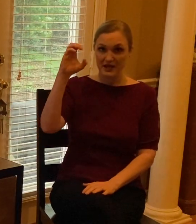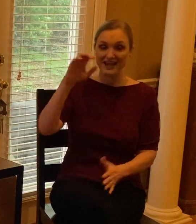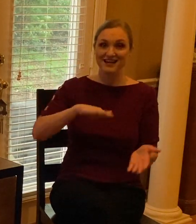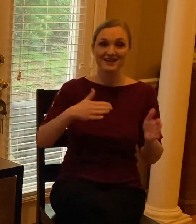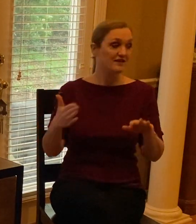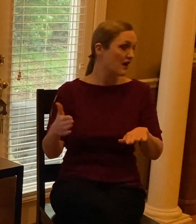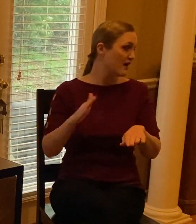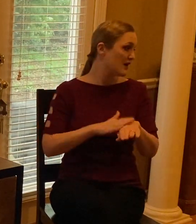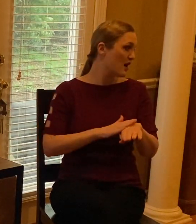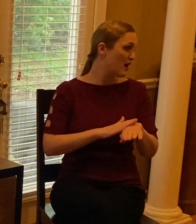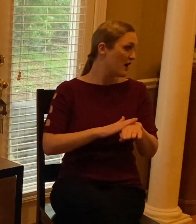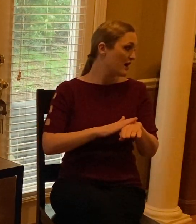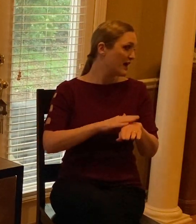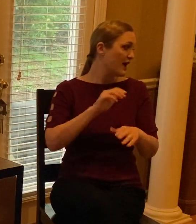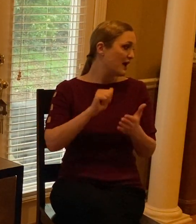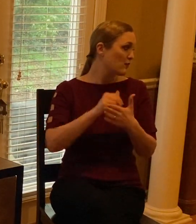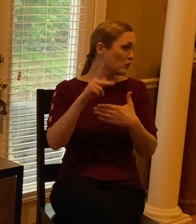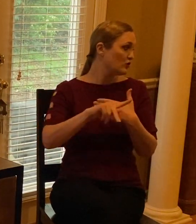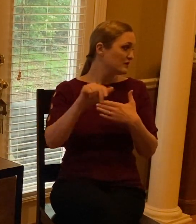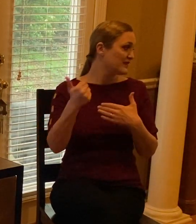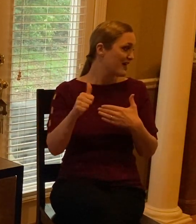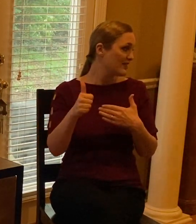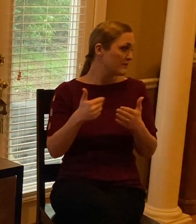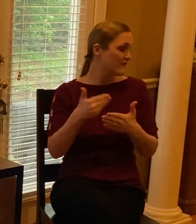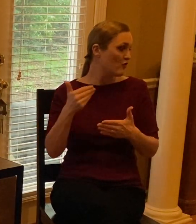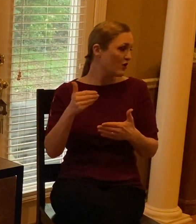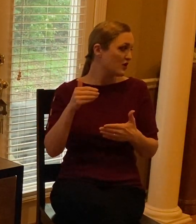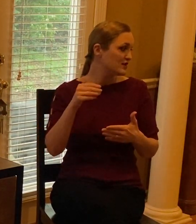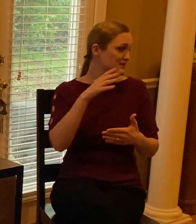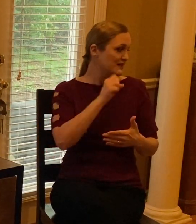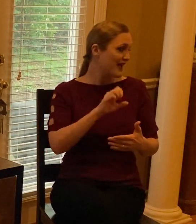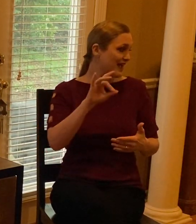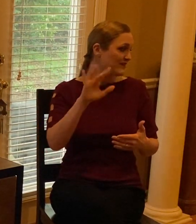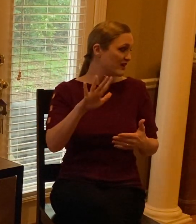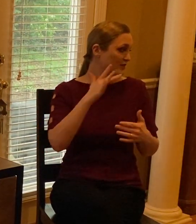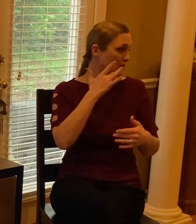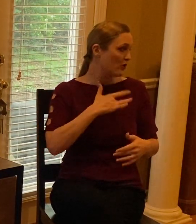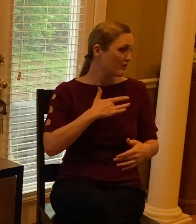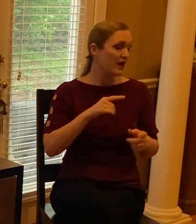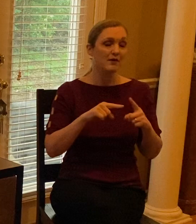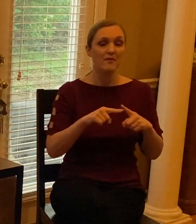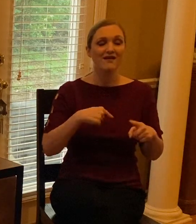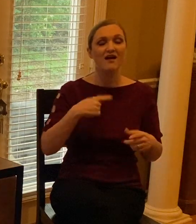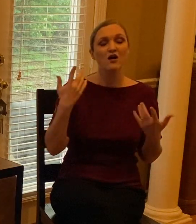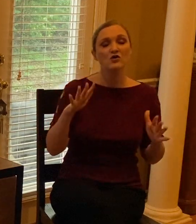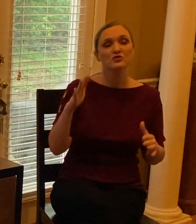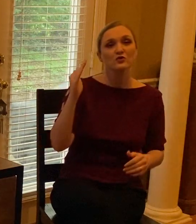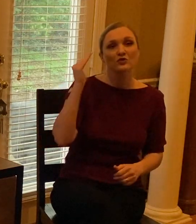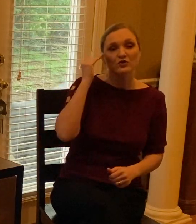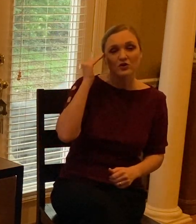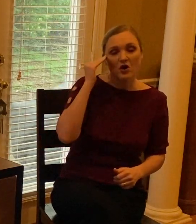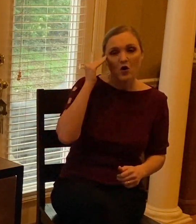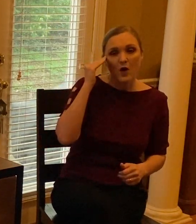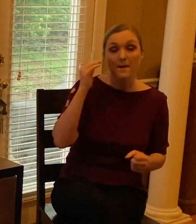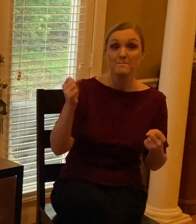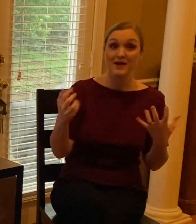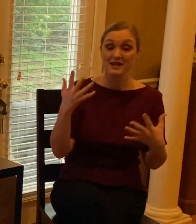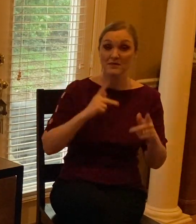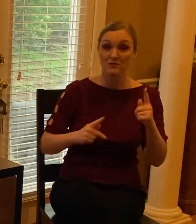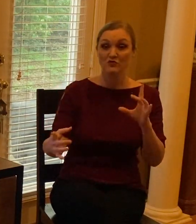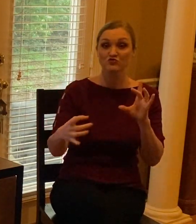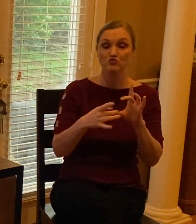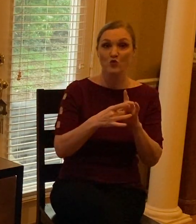before his 85th birthday. However, I also know that over the last several years, there have been a lot of members who have joined